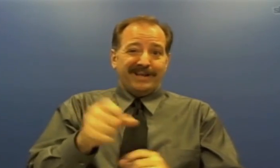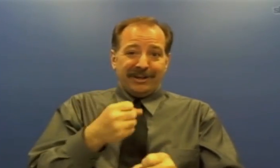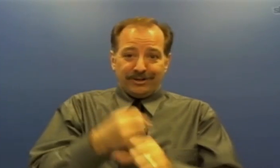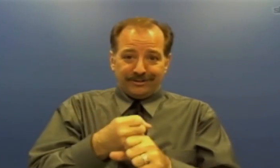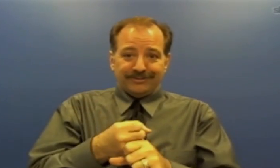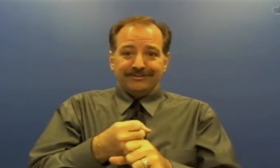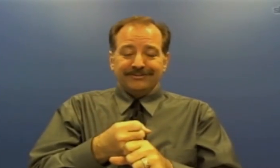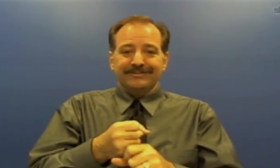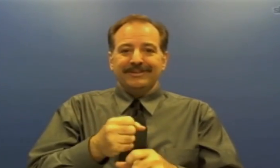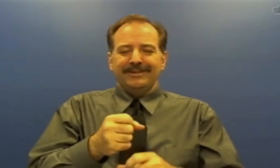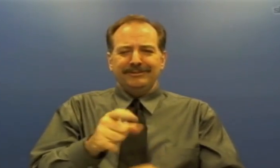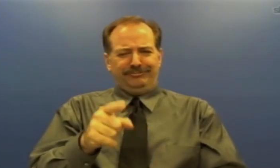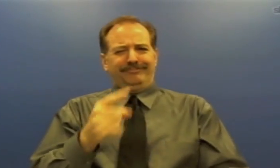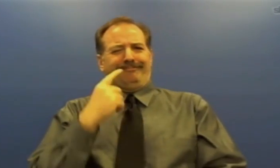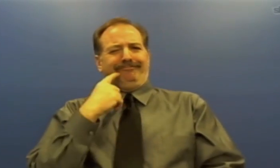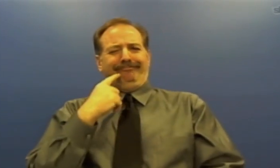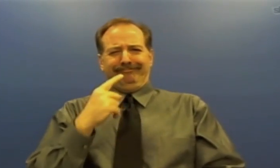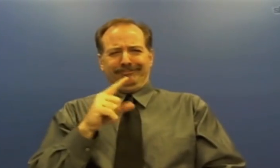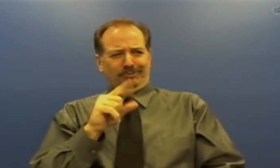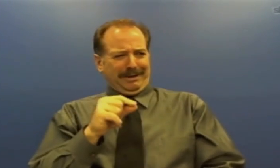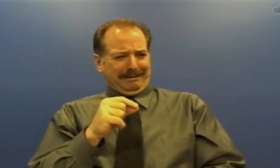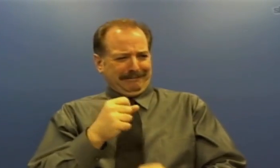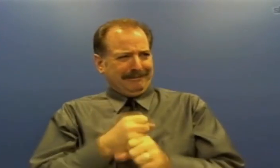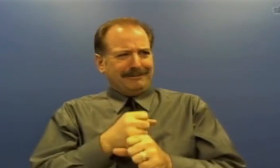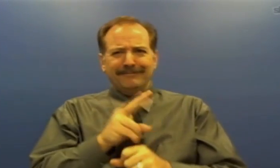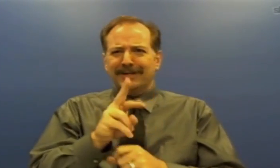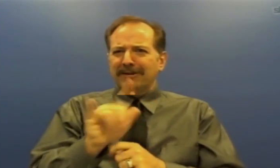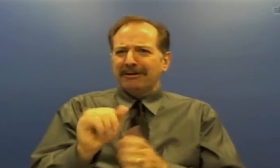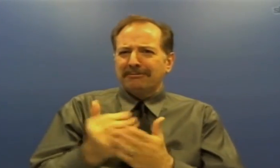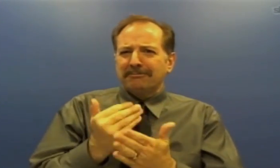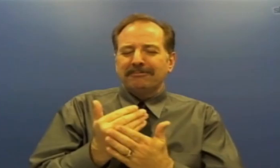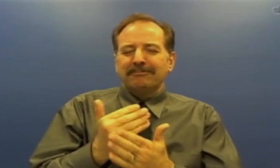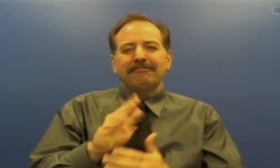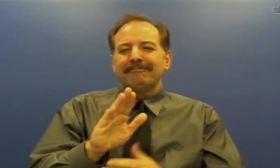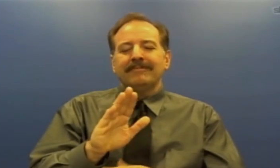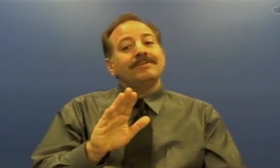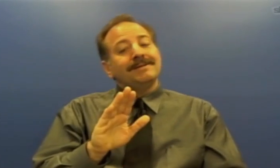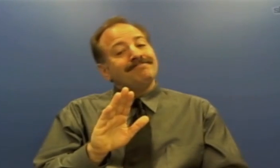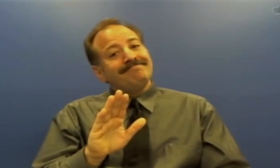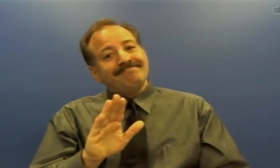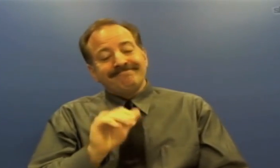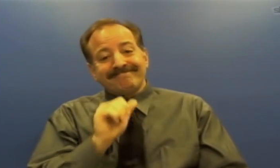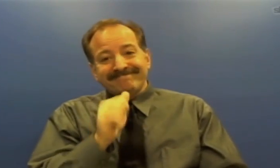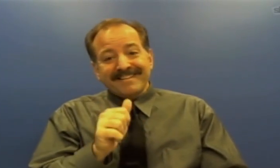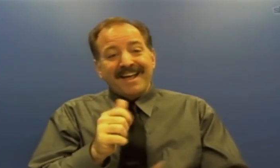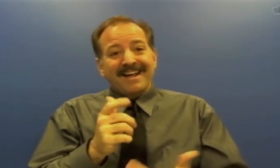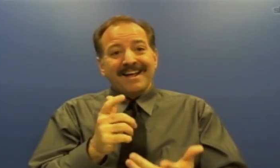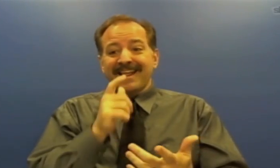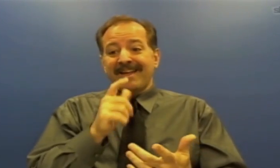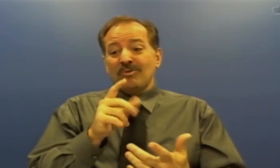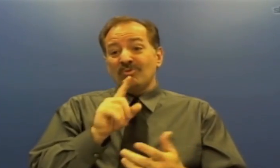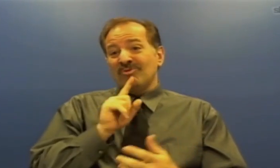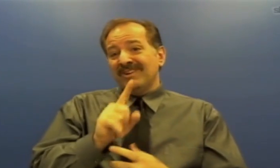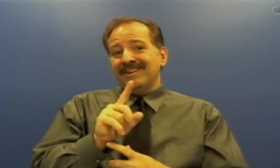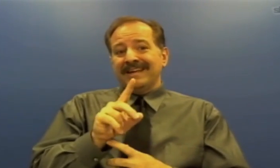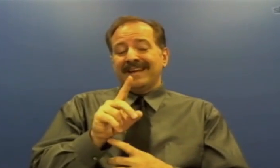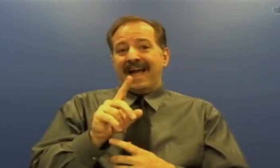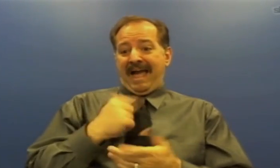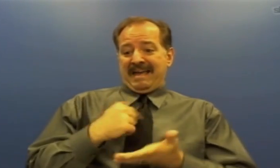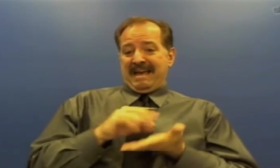So it's probably been about 20 years now that I've worked in this capacity, and people think VRI is a fairly new phenomenon, but in fact it's